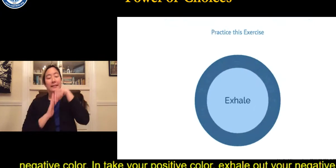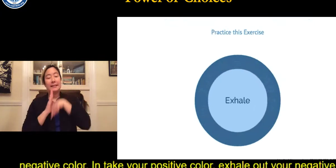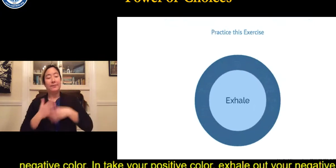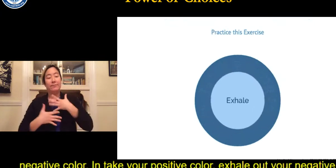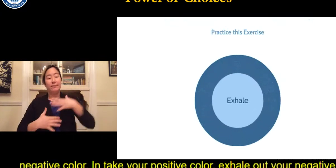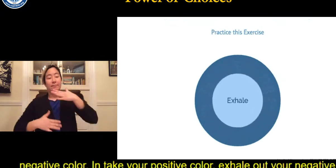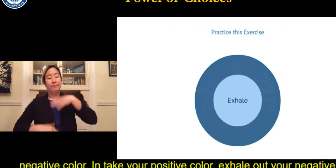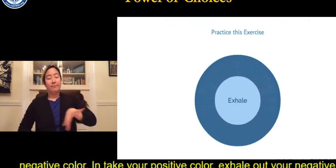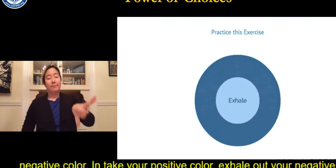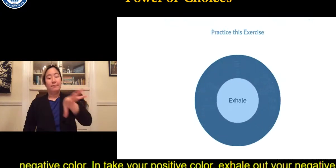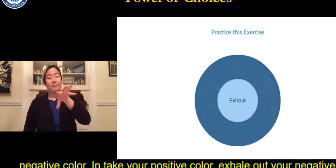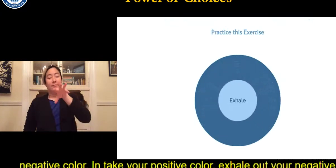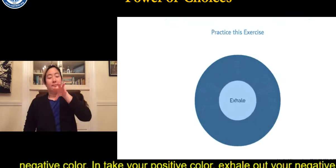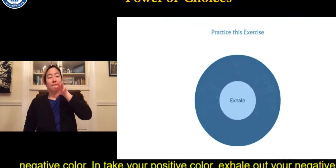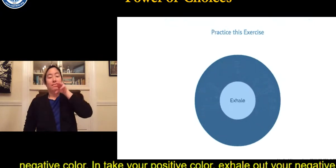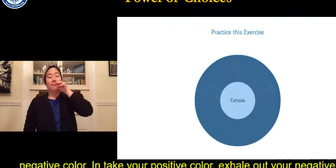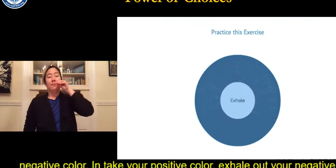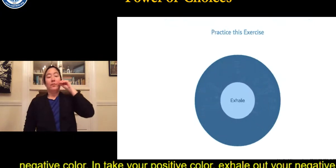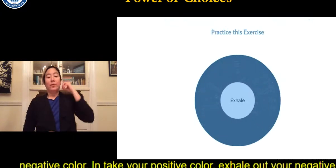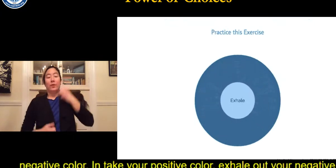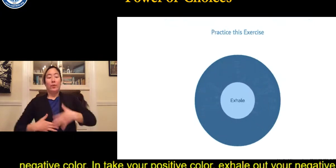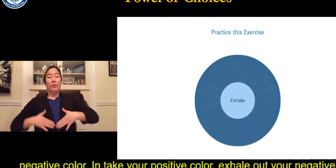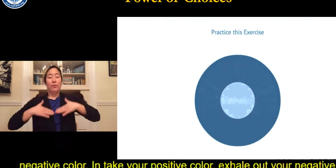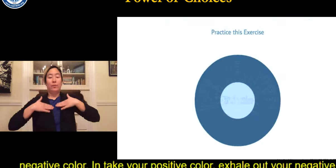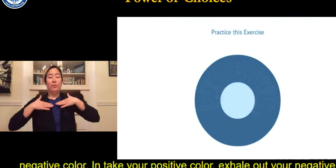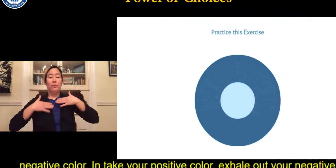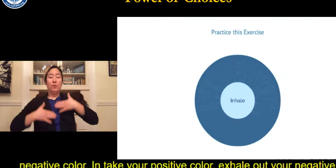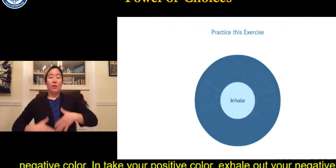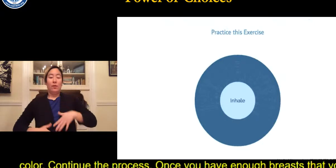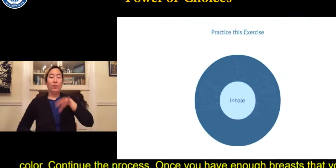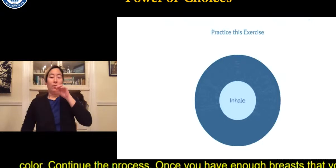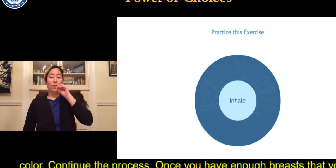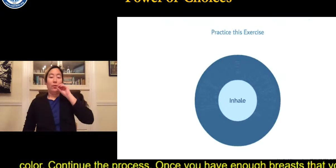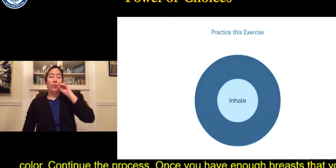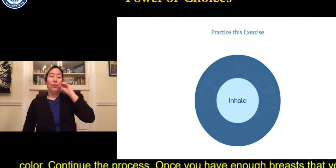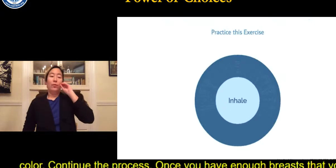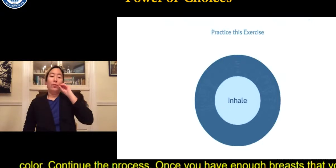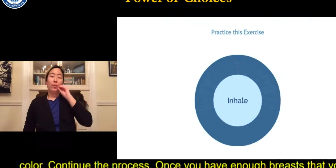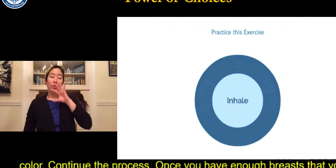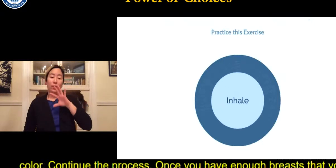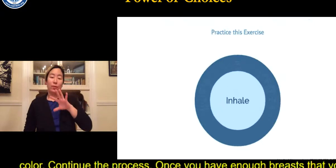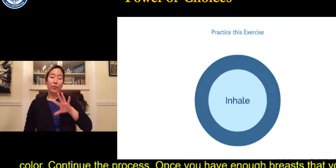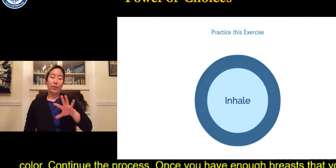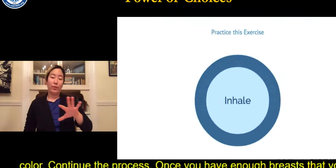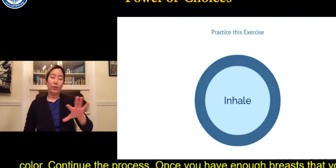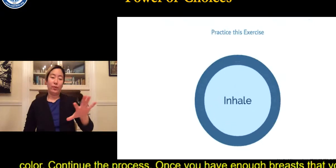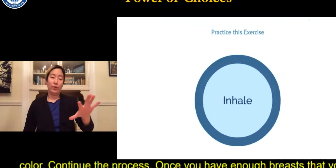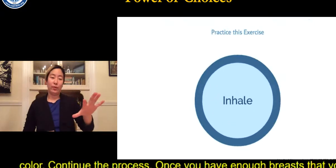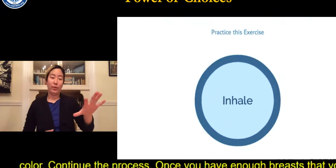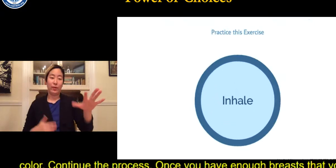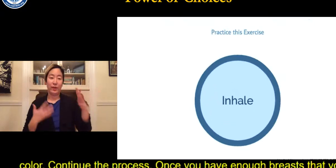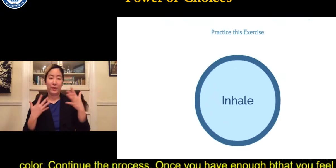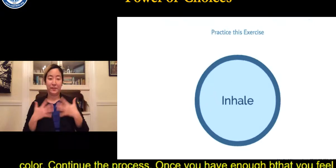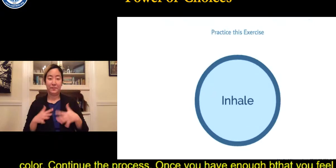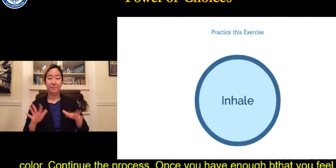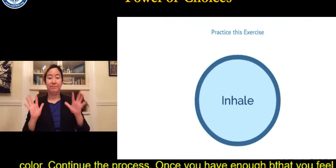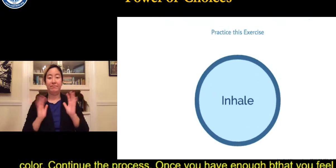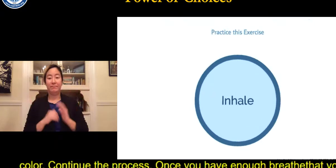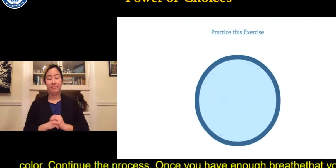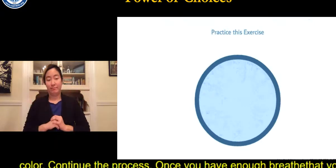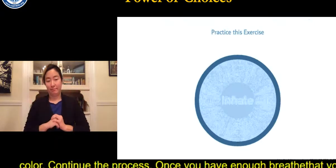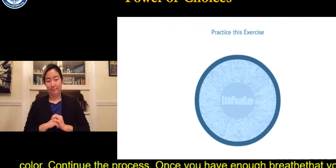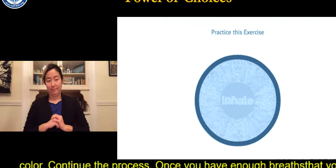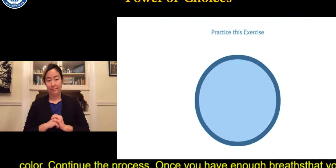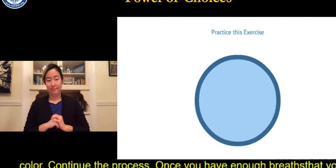your body and removed the negative color and have filled yourself with positive color, then you'll want to stop. But I recommend you to